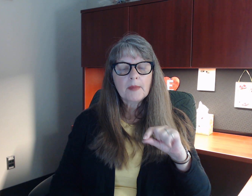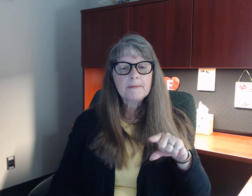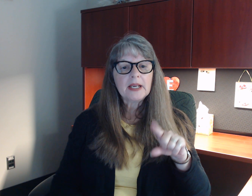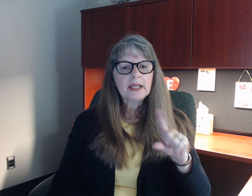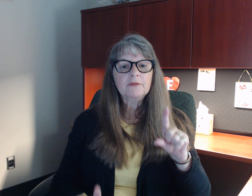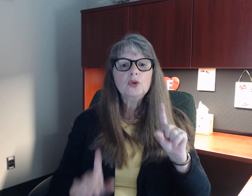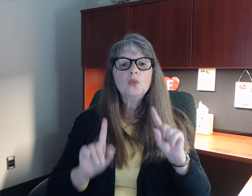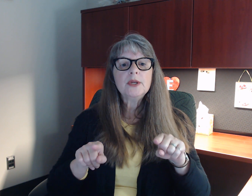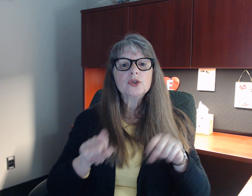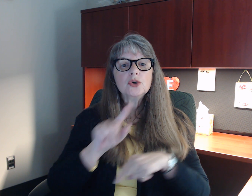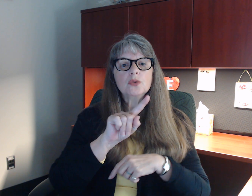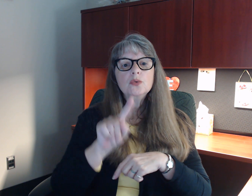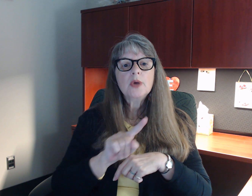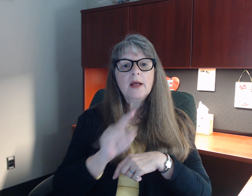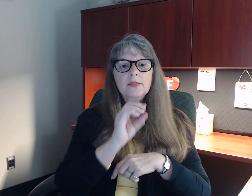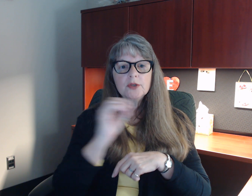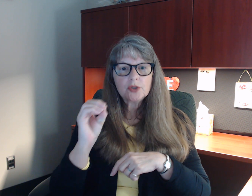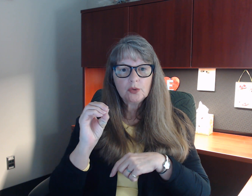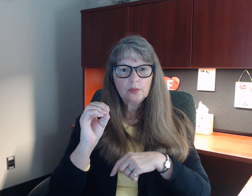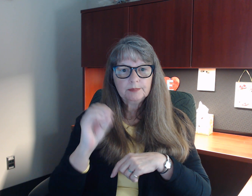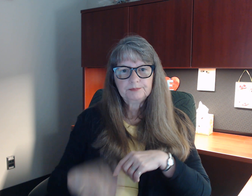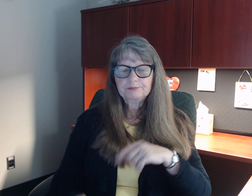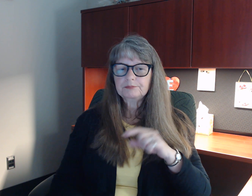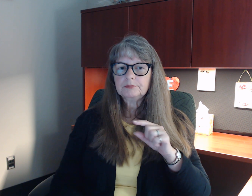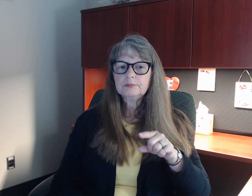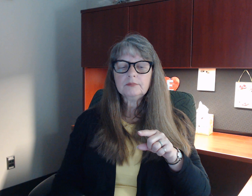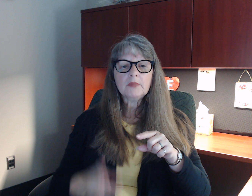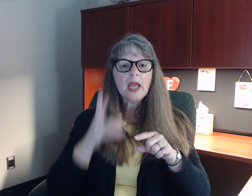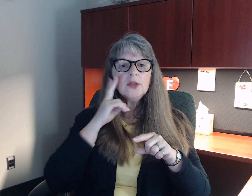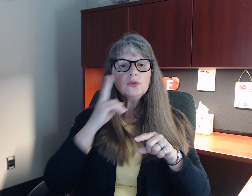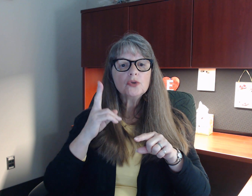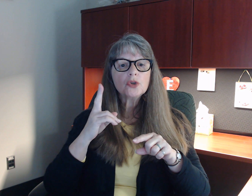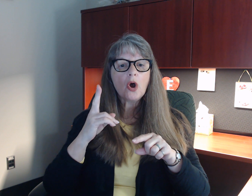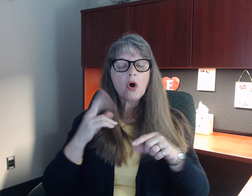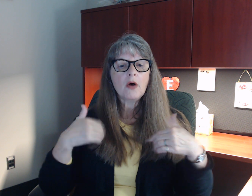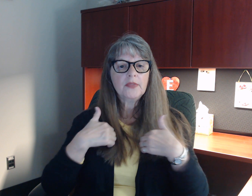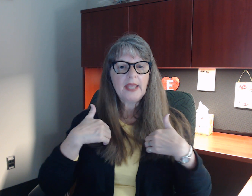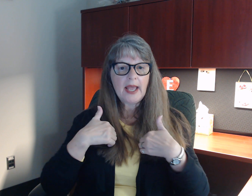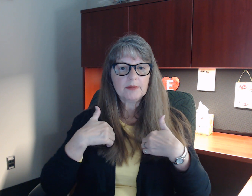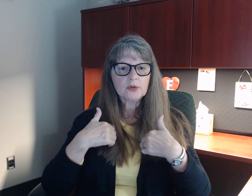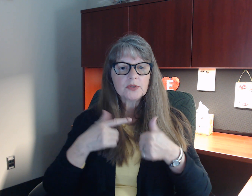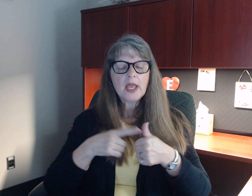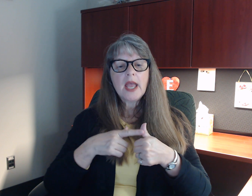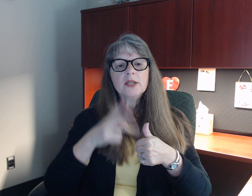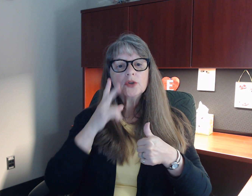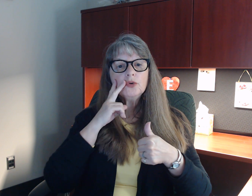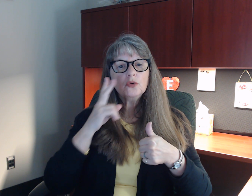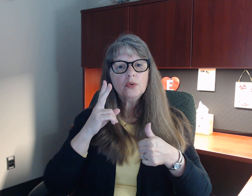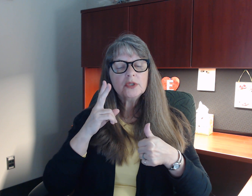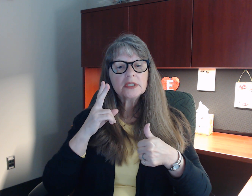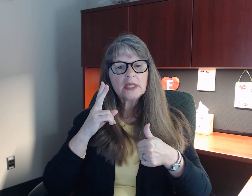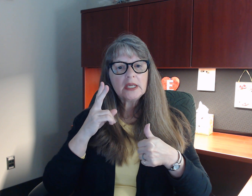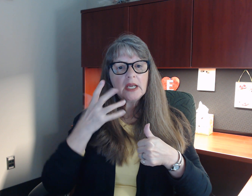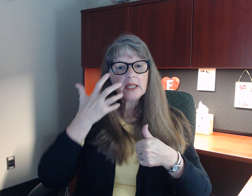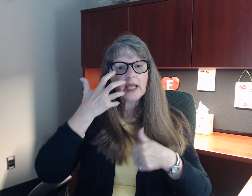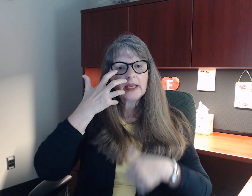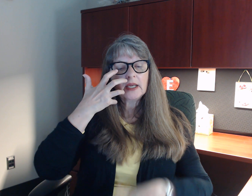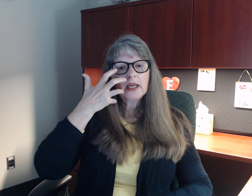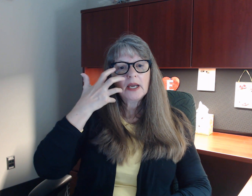But like if you went to the zoo and you saw the animals, and so you would see like